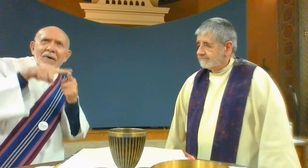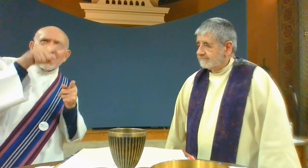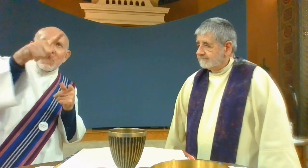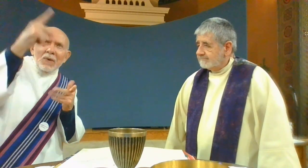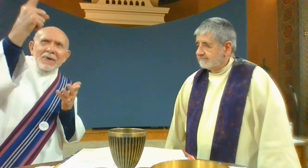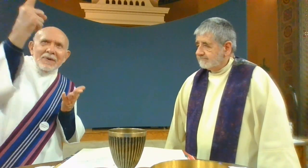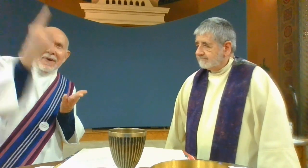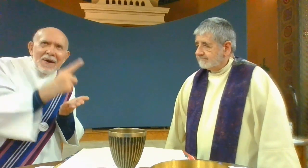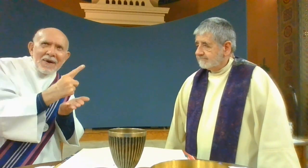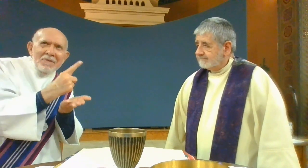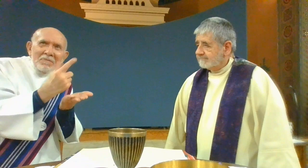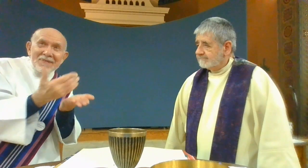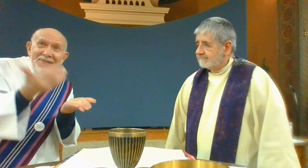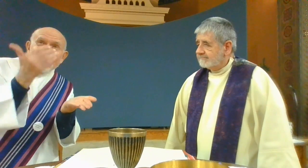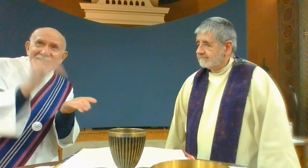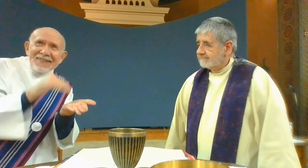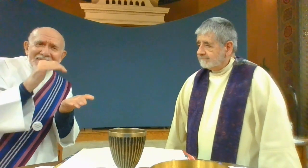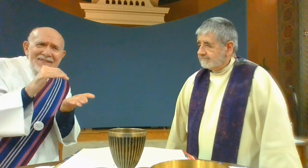until you come again